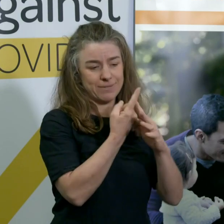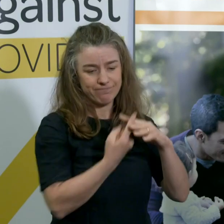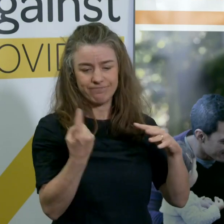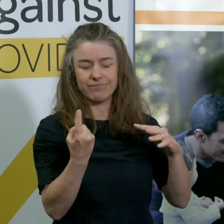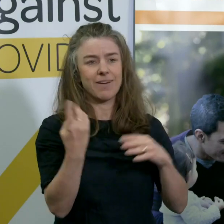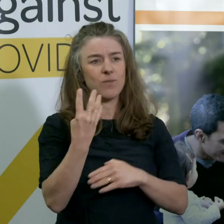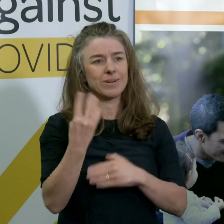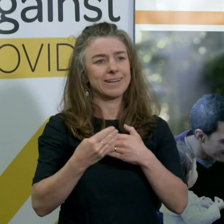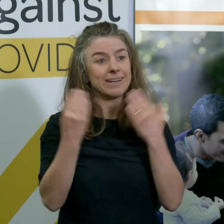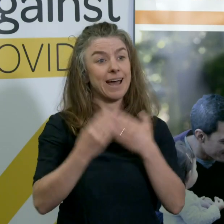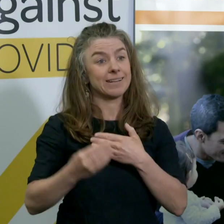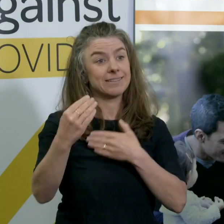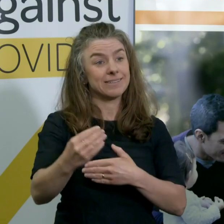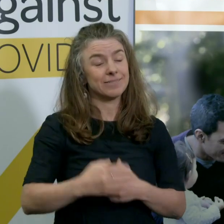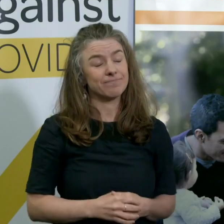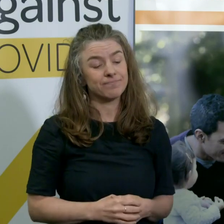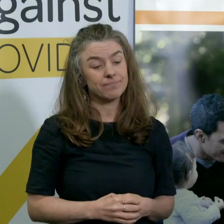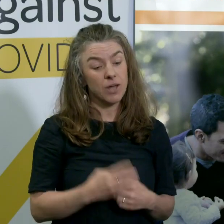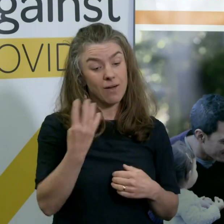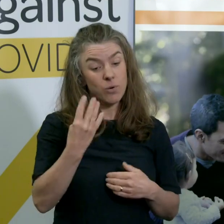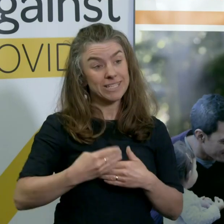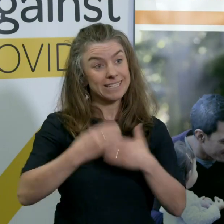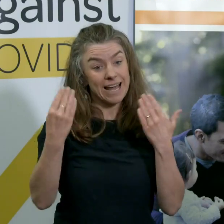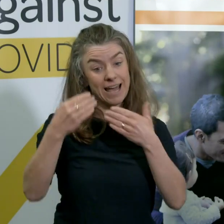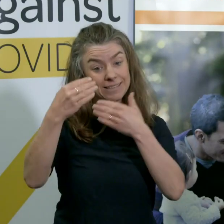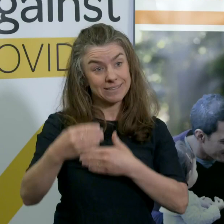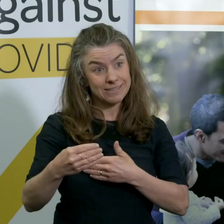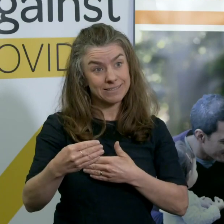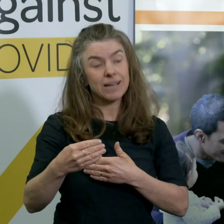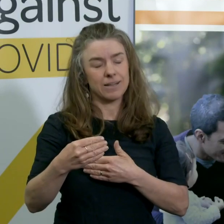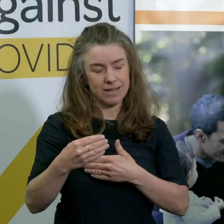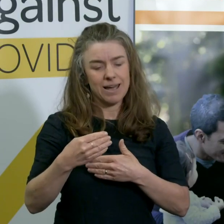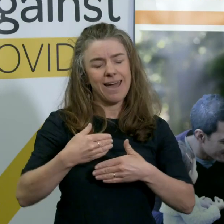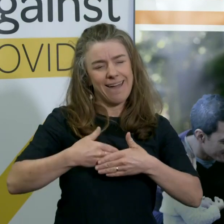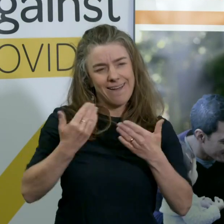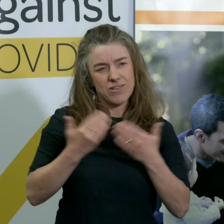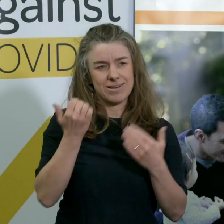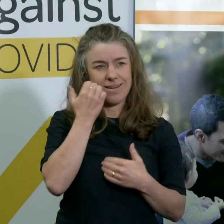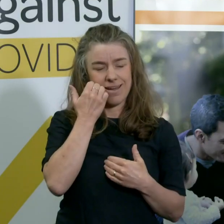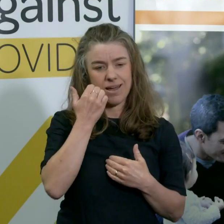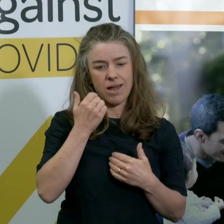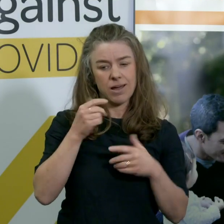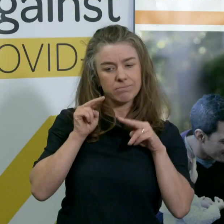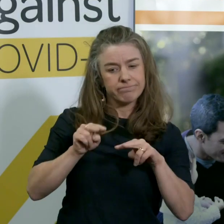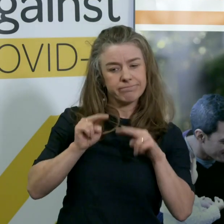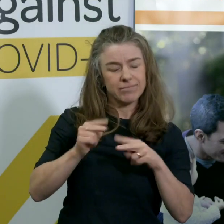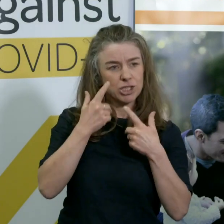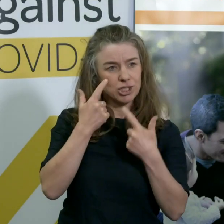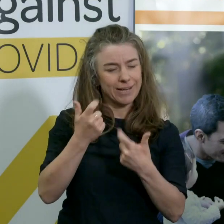days. Of course, during that 14-day period, they are also monitored on a daily basis for any symptoms.